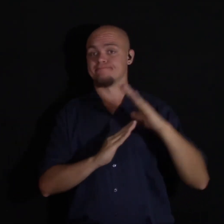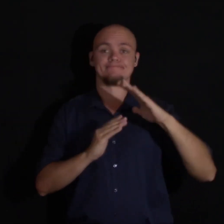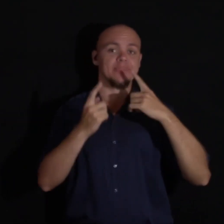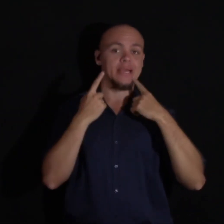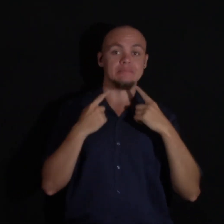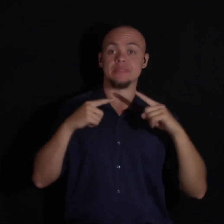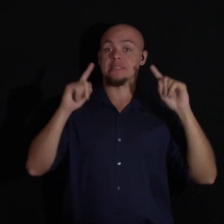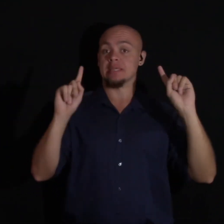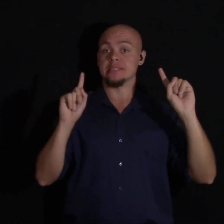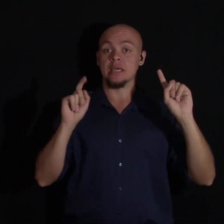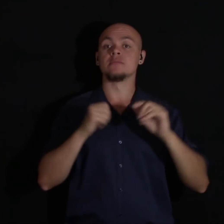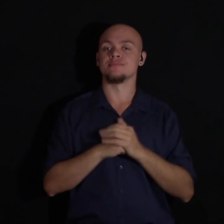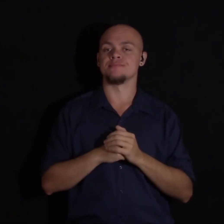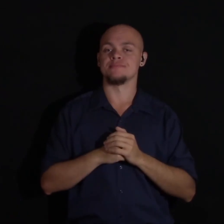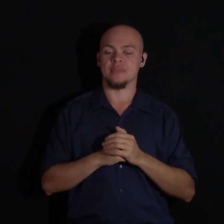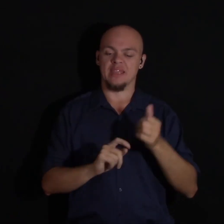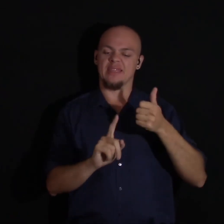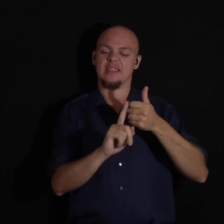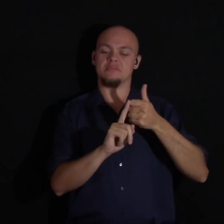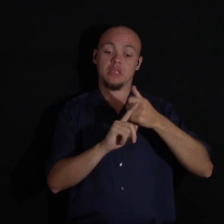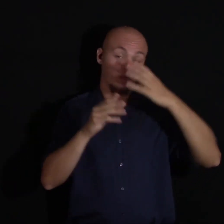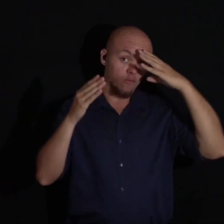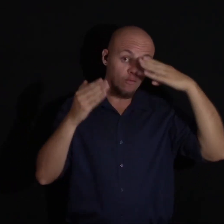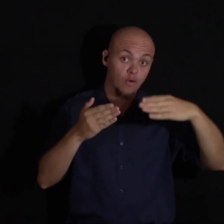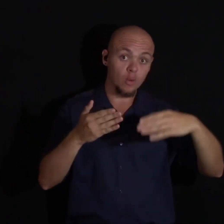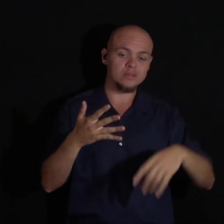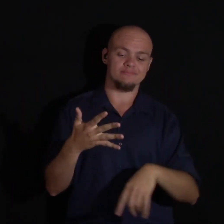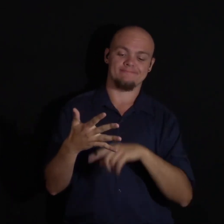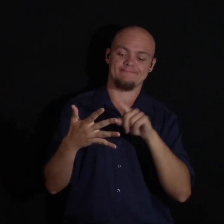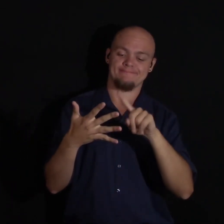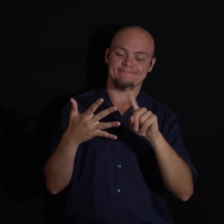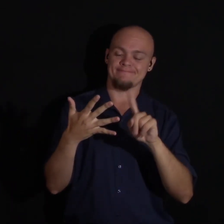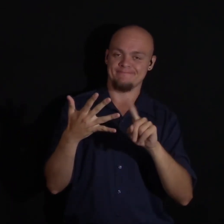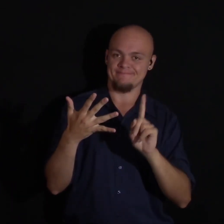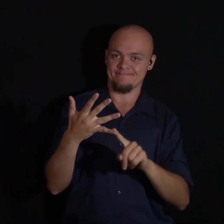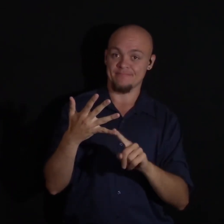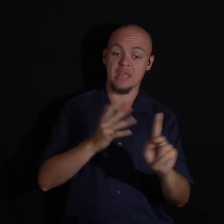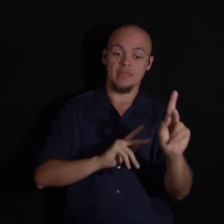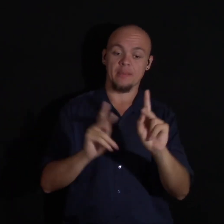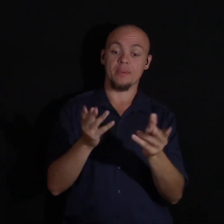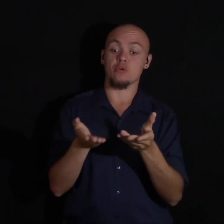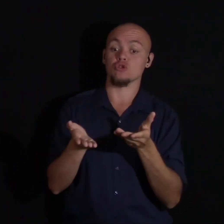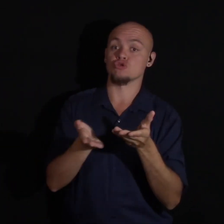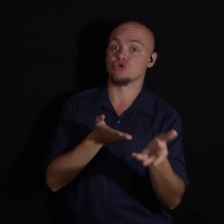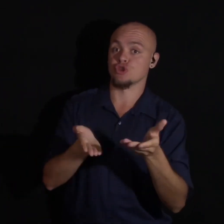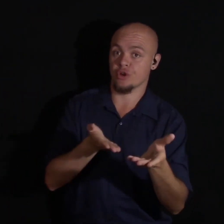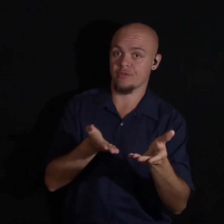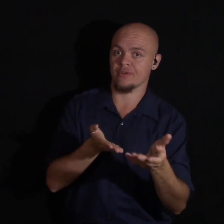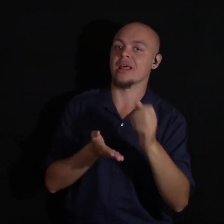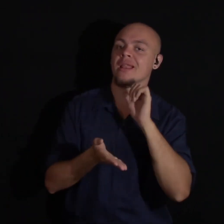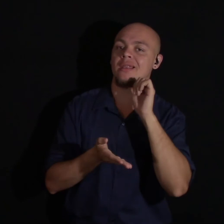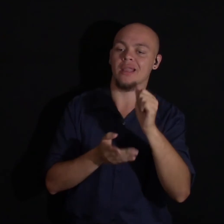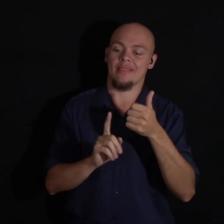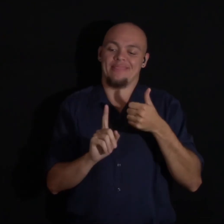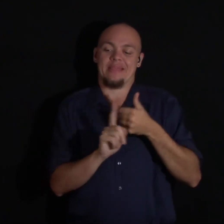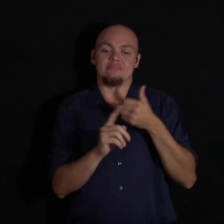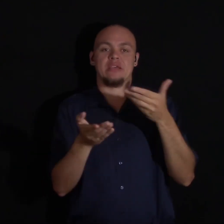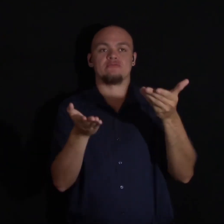field always focus most on the people that they serve than on how they are served